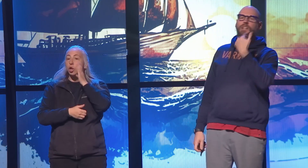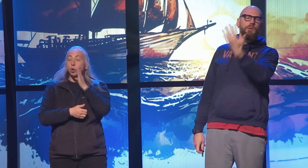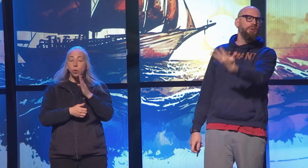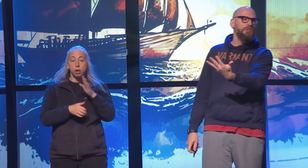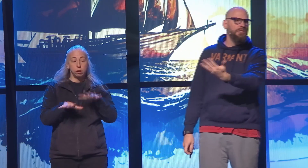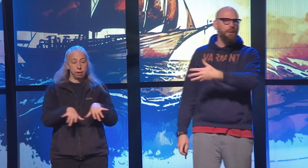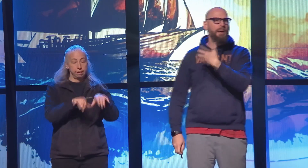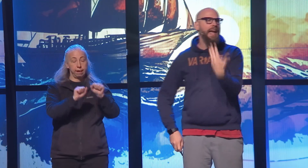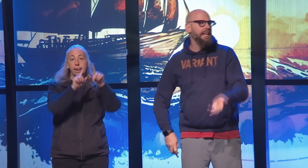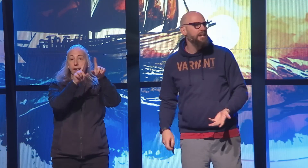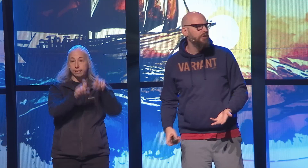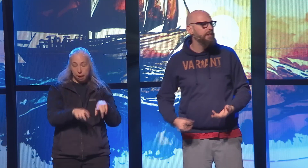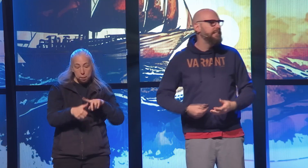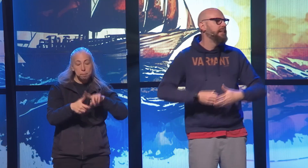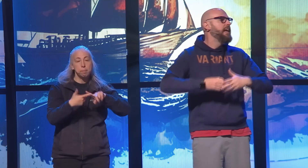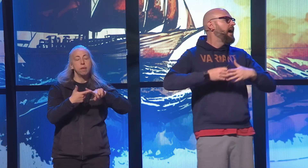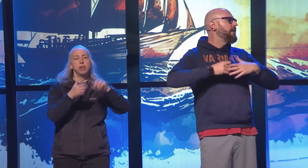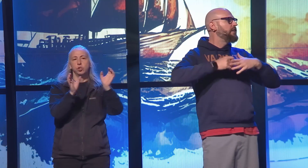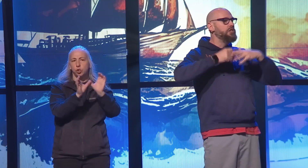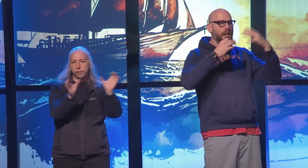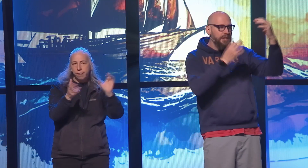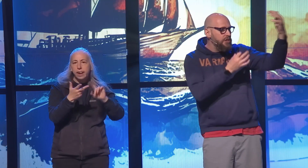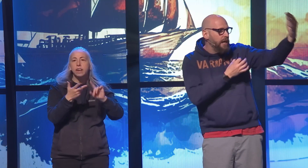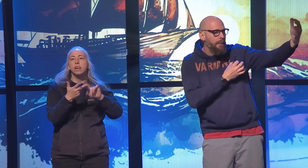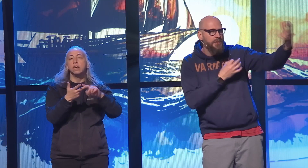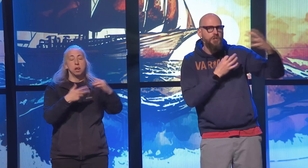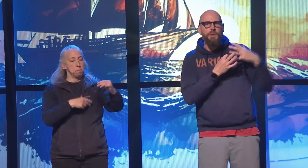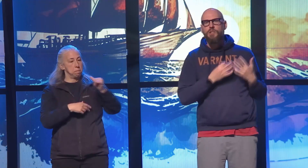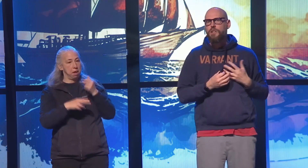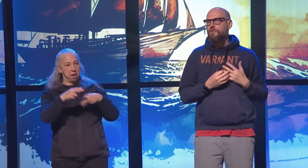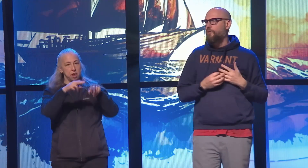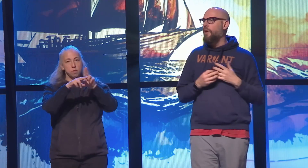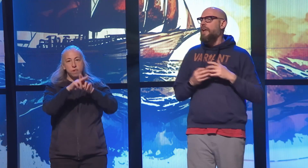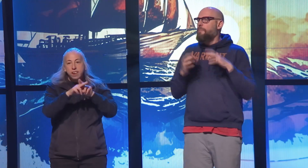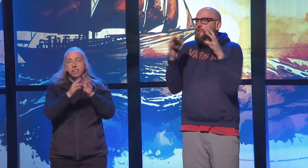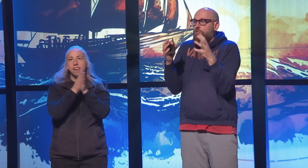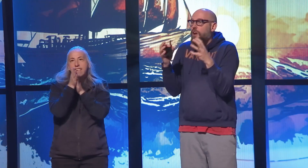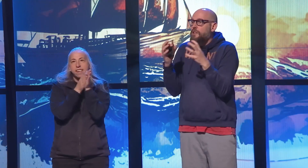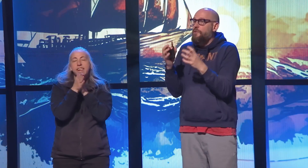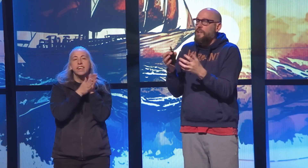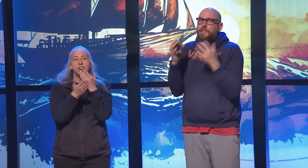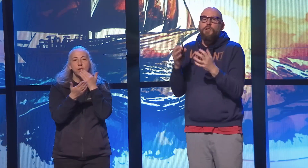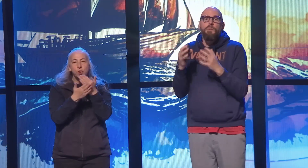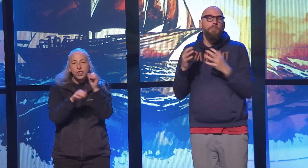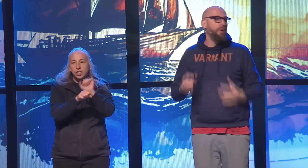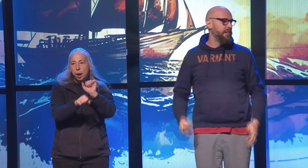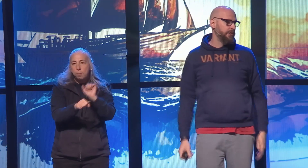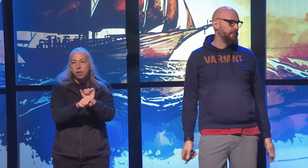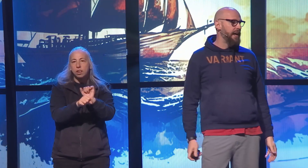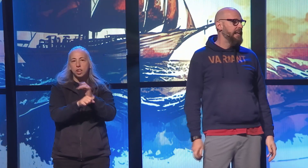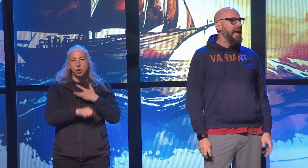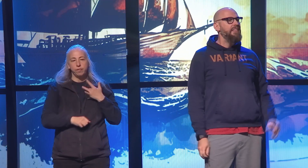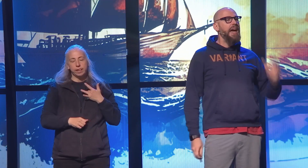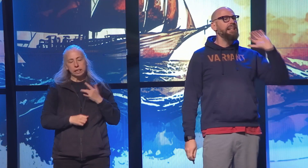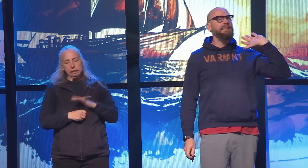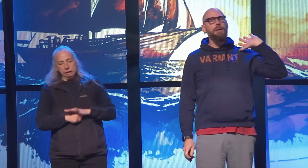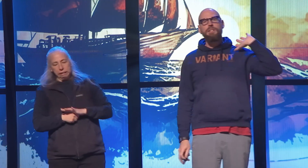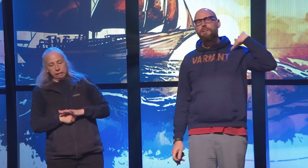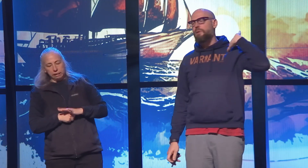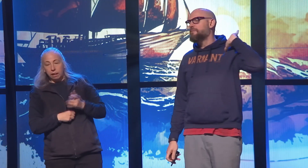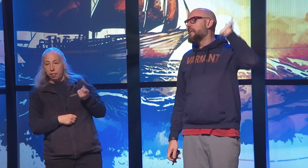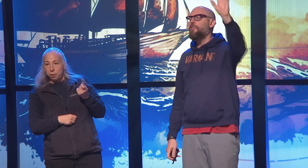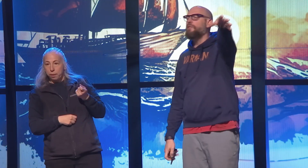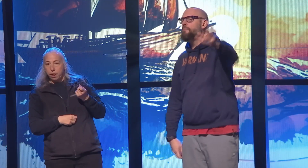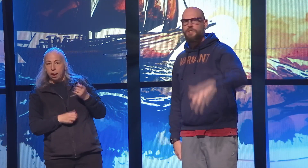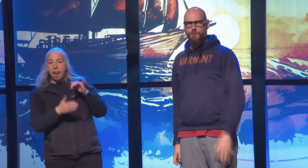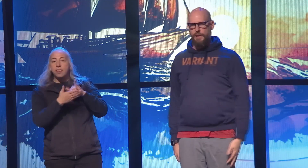certification, it's gonna produce a pay increase, the job that you've been looking for, but you start to feel a little bit of pressure, right? And that exam